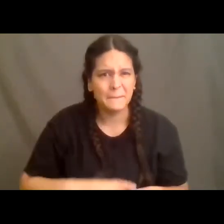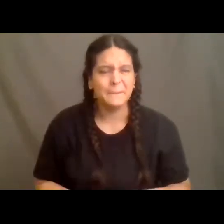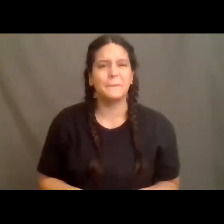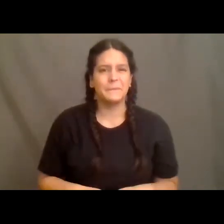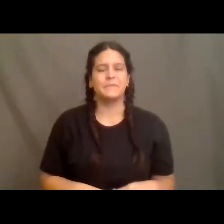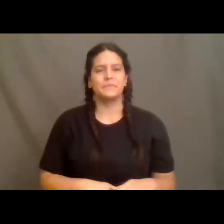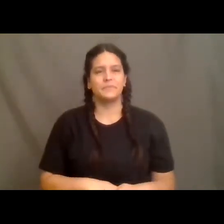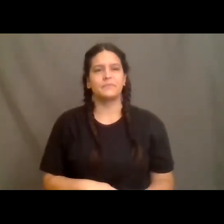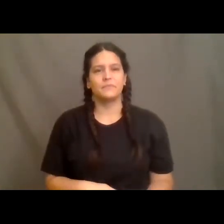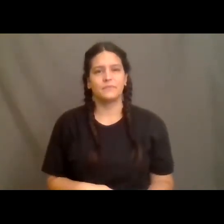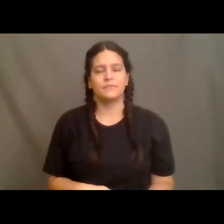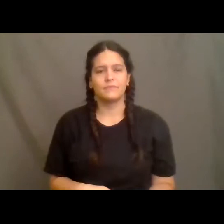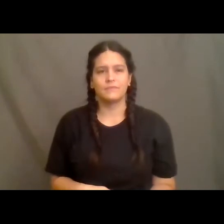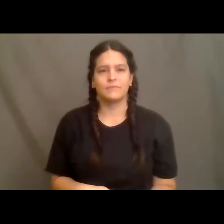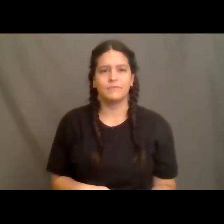And so